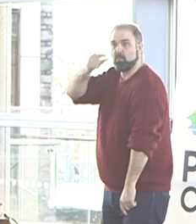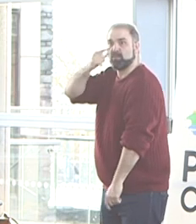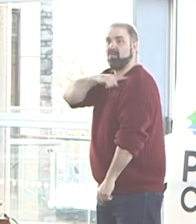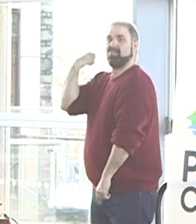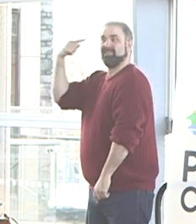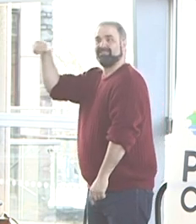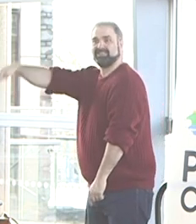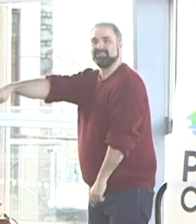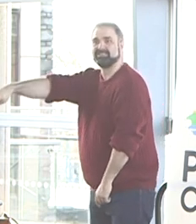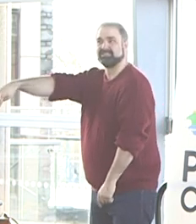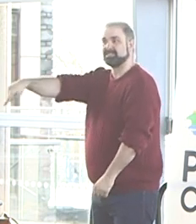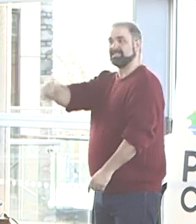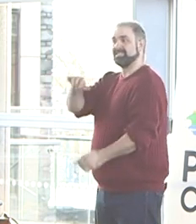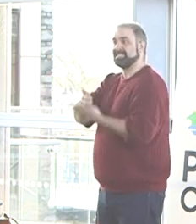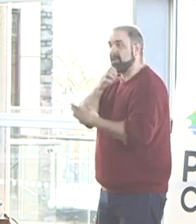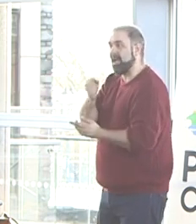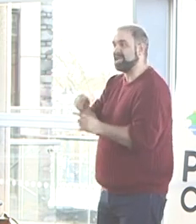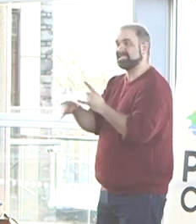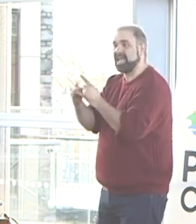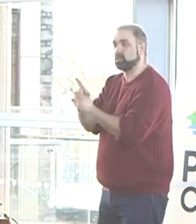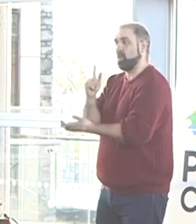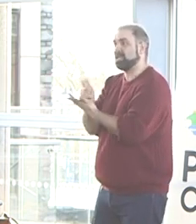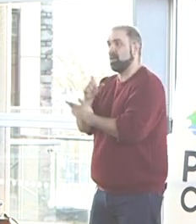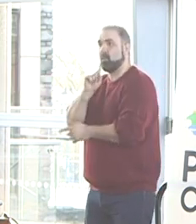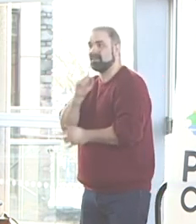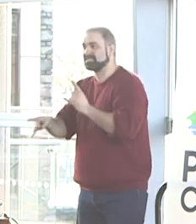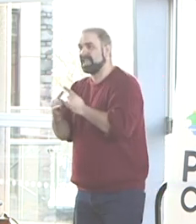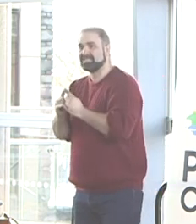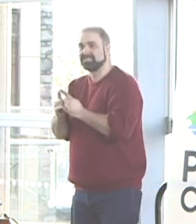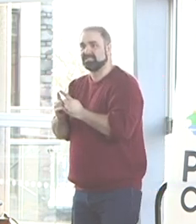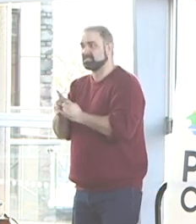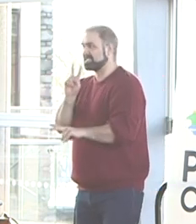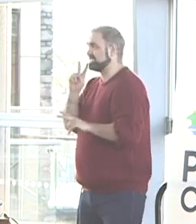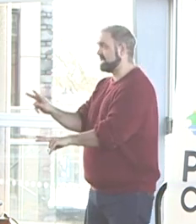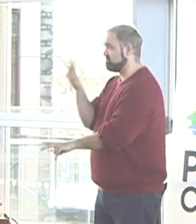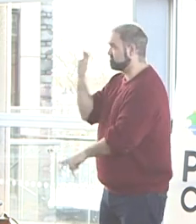a gay man who has sex or a lesbian woman who is visible.